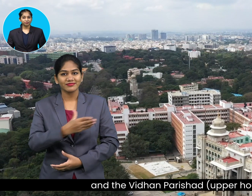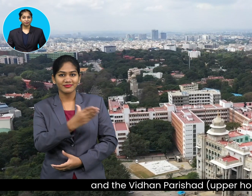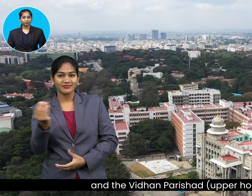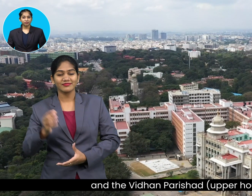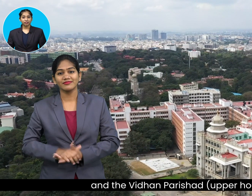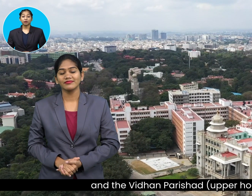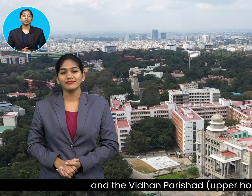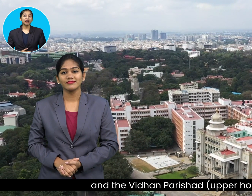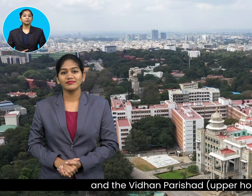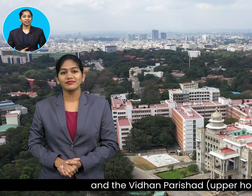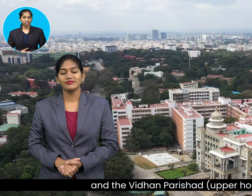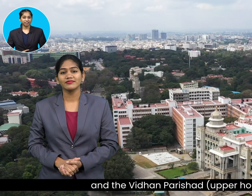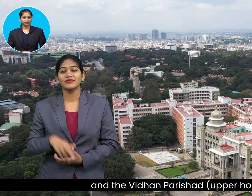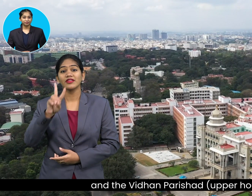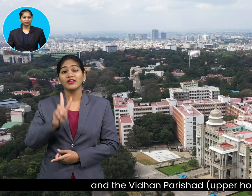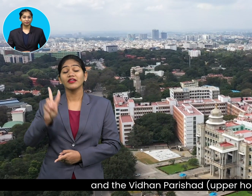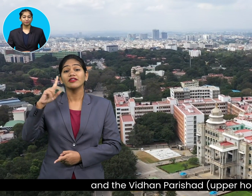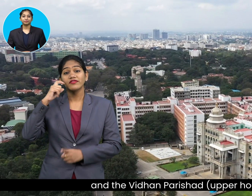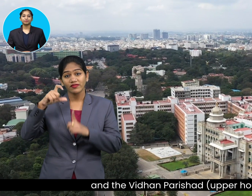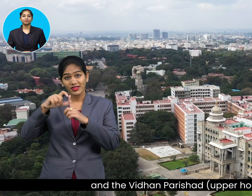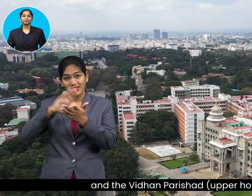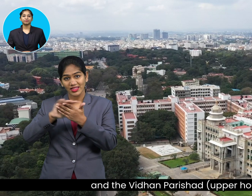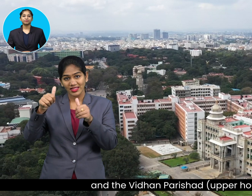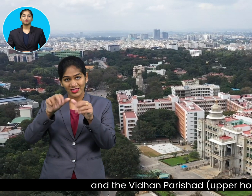and the Vidhan Parishad,